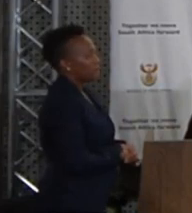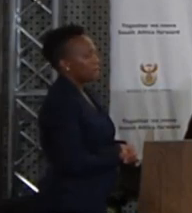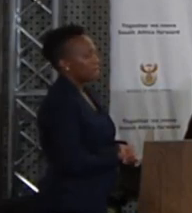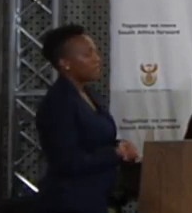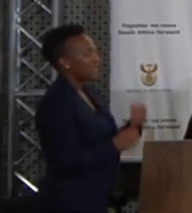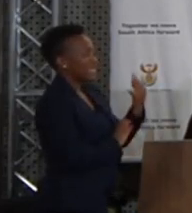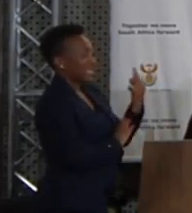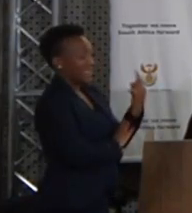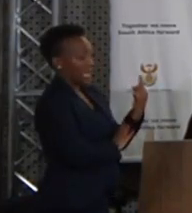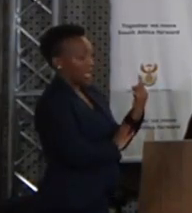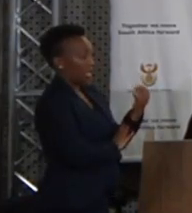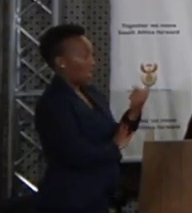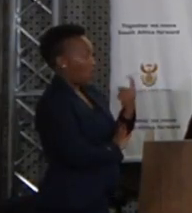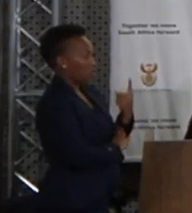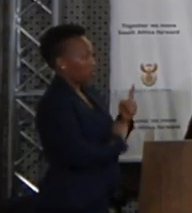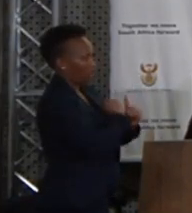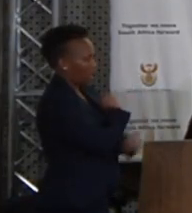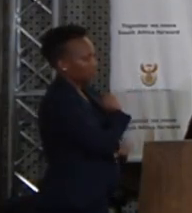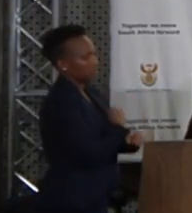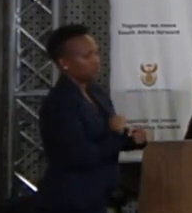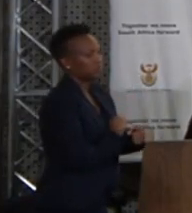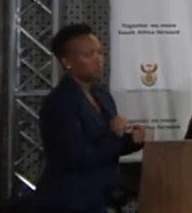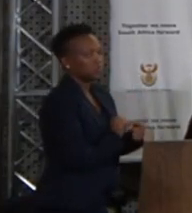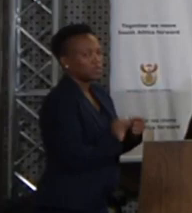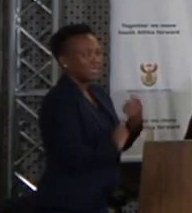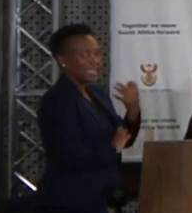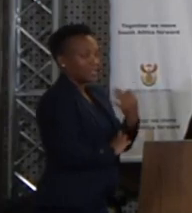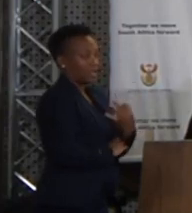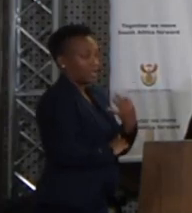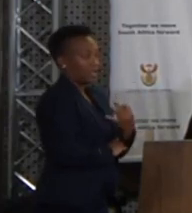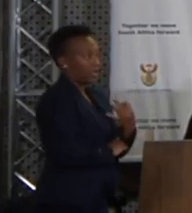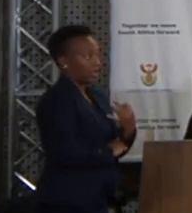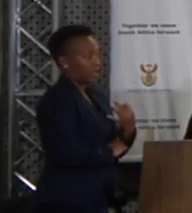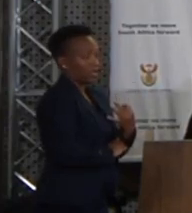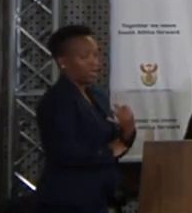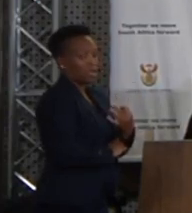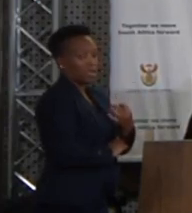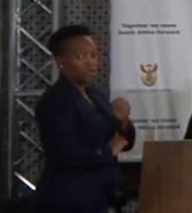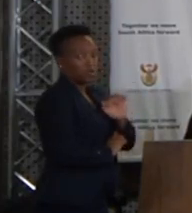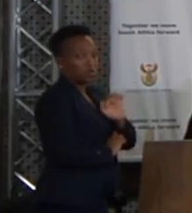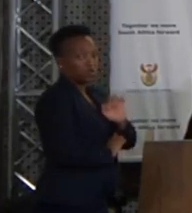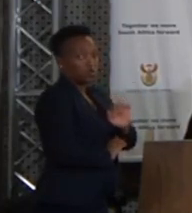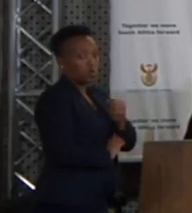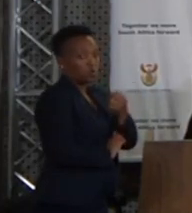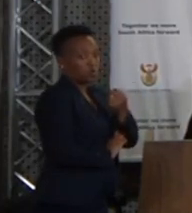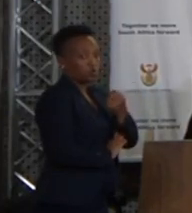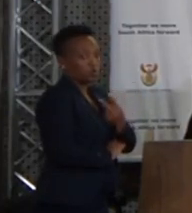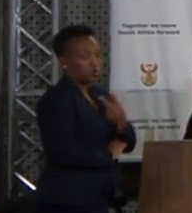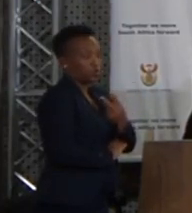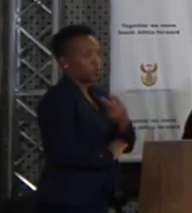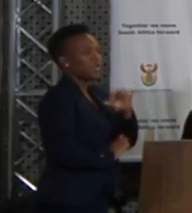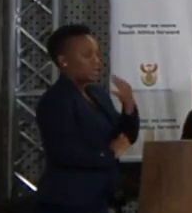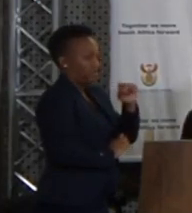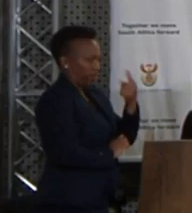is the last round, colleagues. We'll take the three, then we'll take your two. Let's take the three